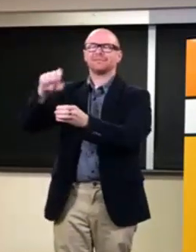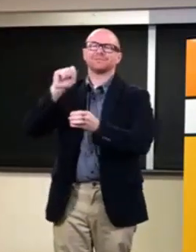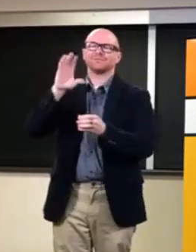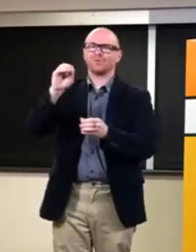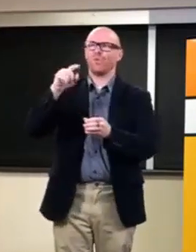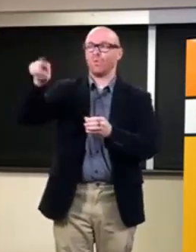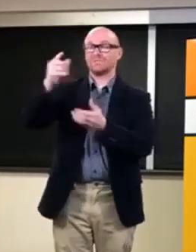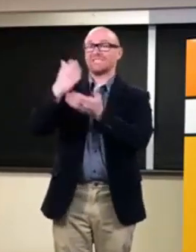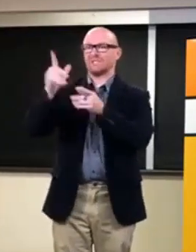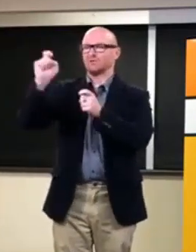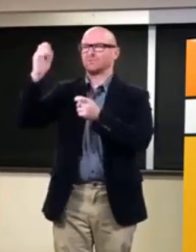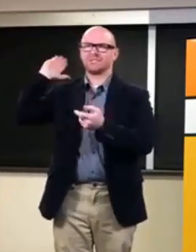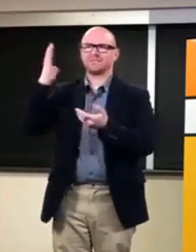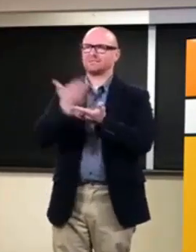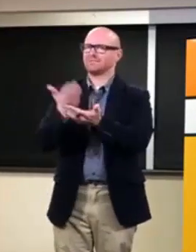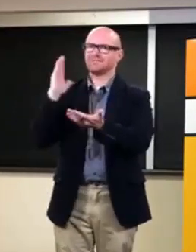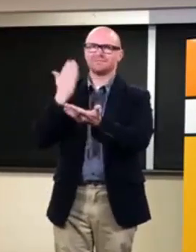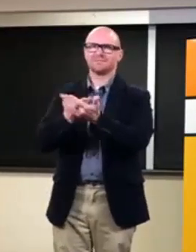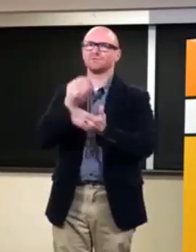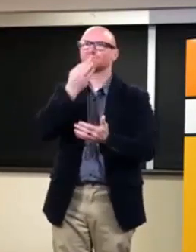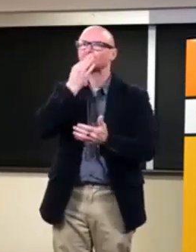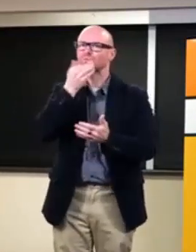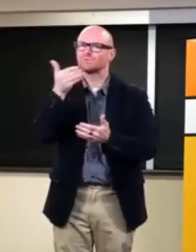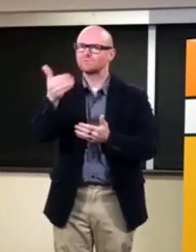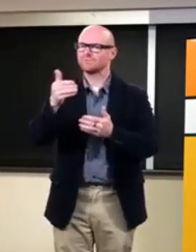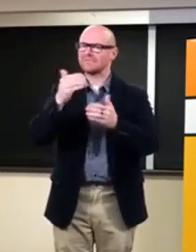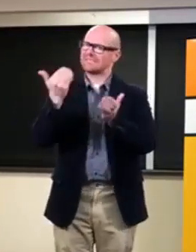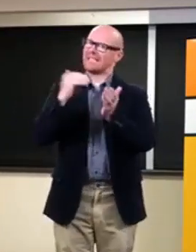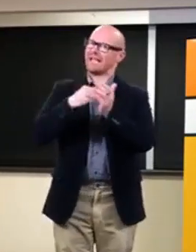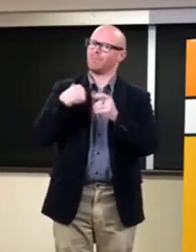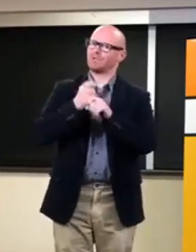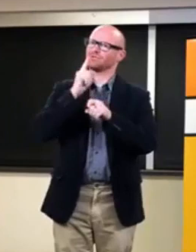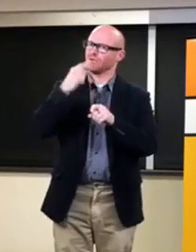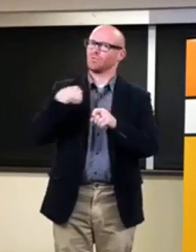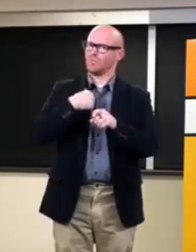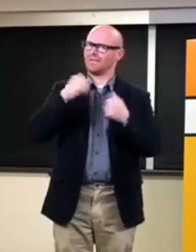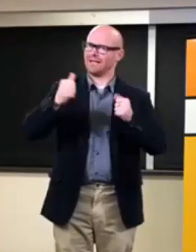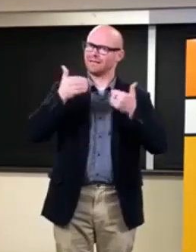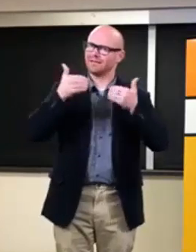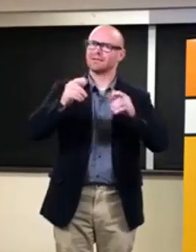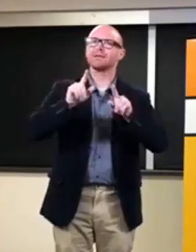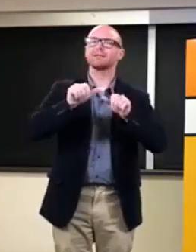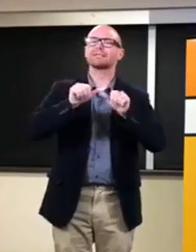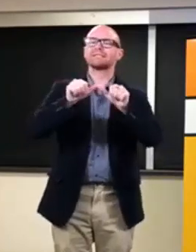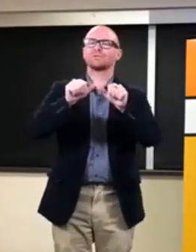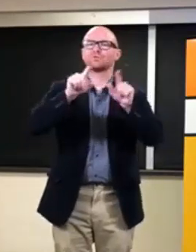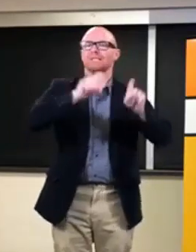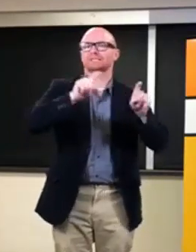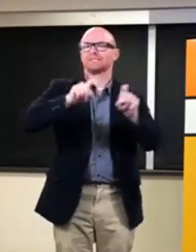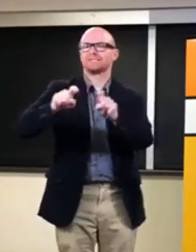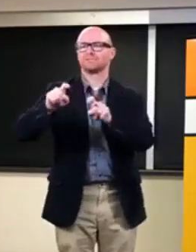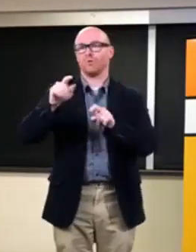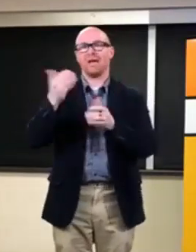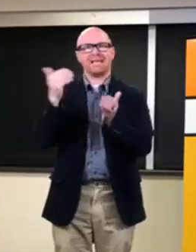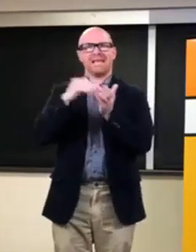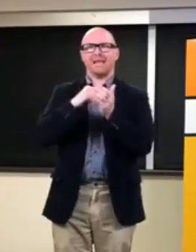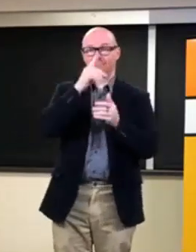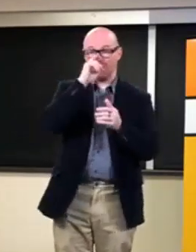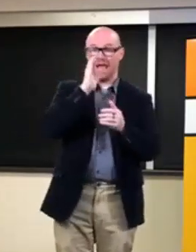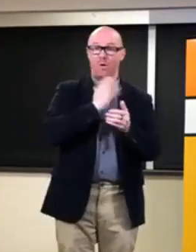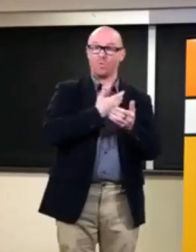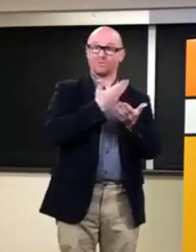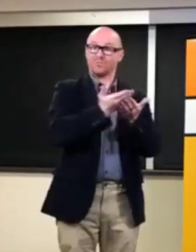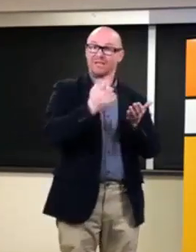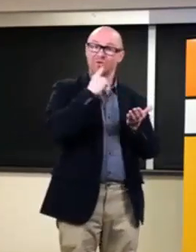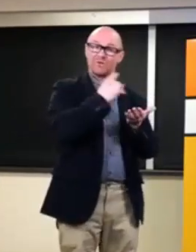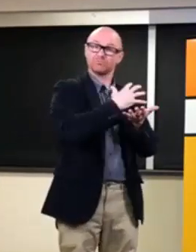those supplies to ensure that we continuously have the capacity to test. So those plans are in the works, but we